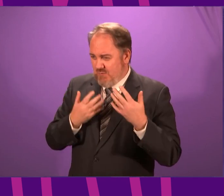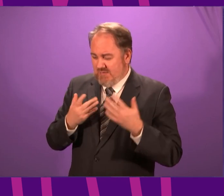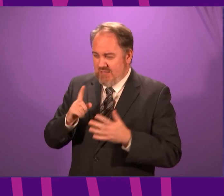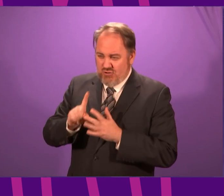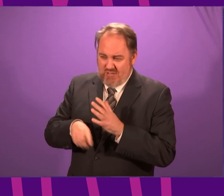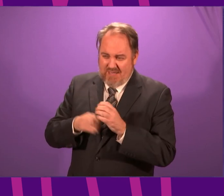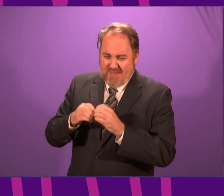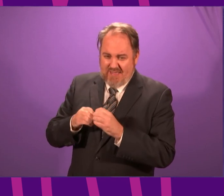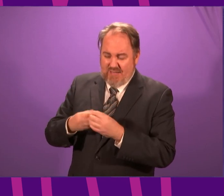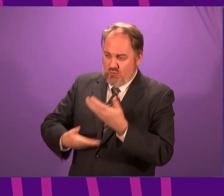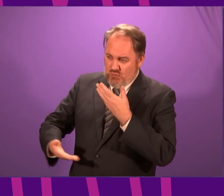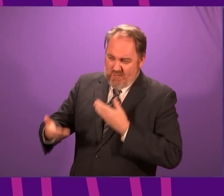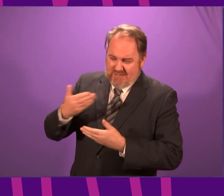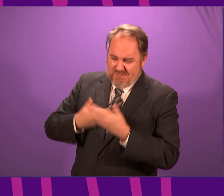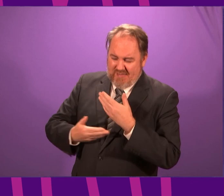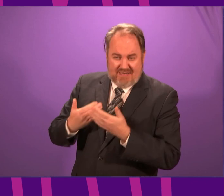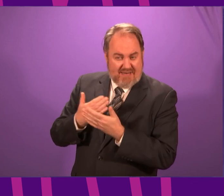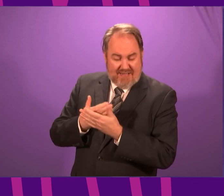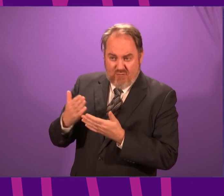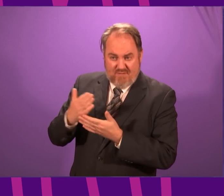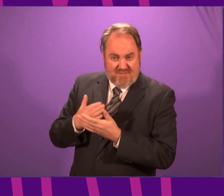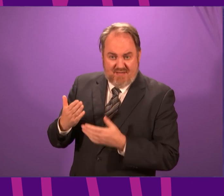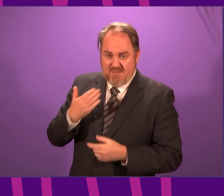could end my confusion.